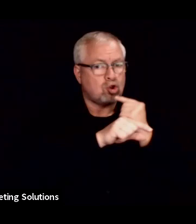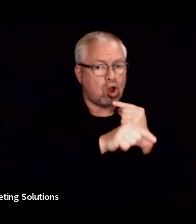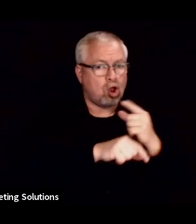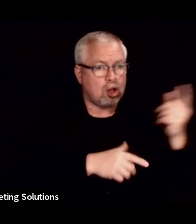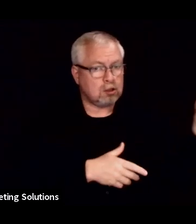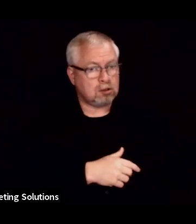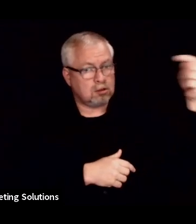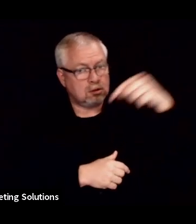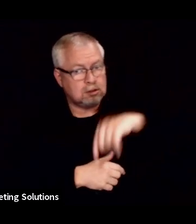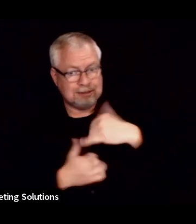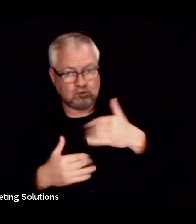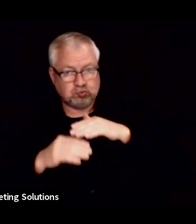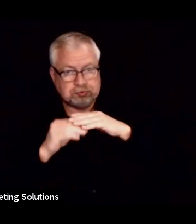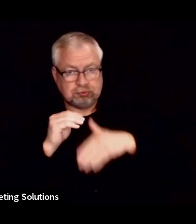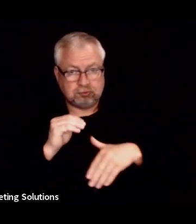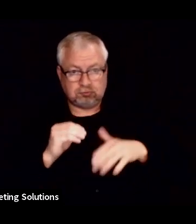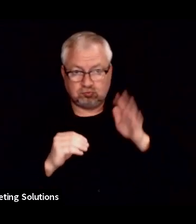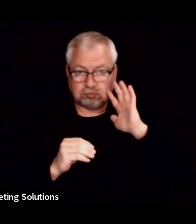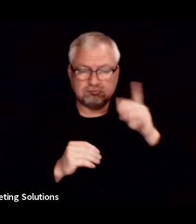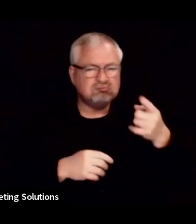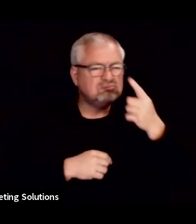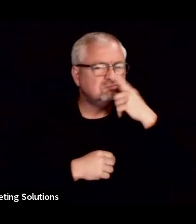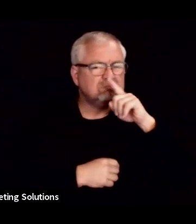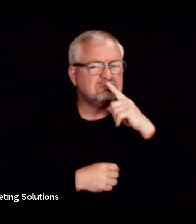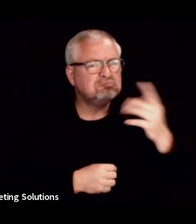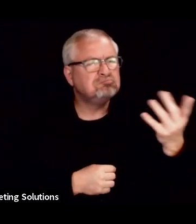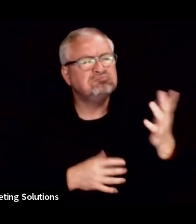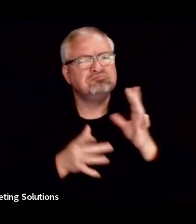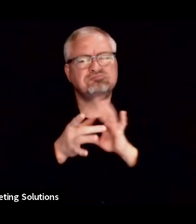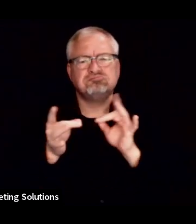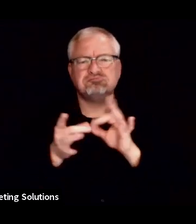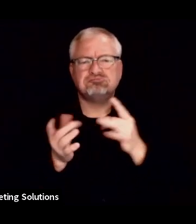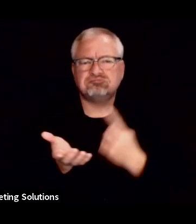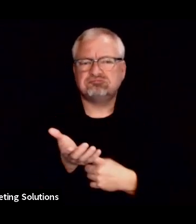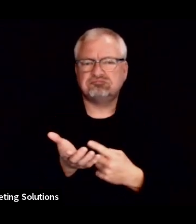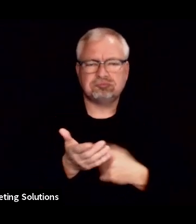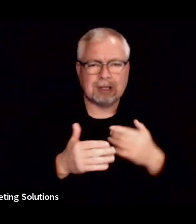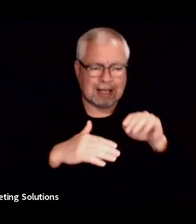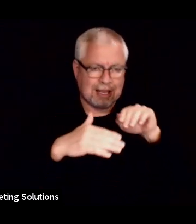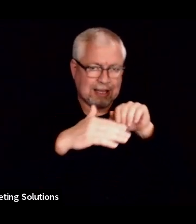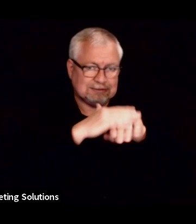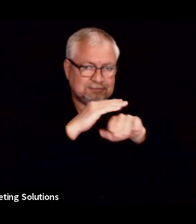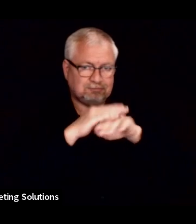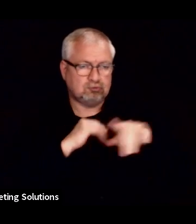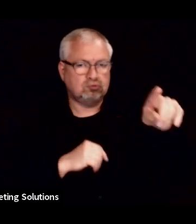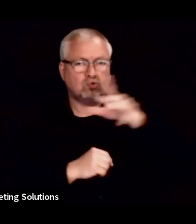comment about access in rural locations as well.